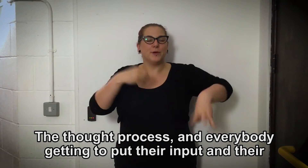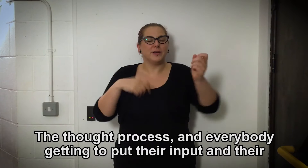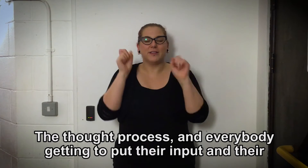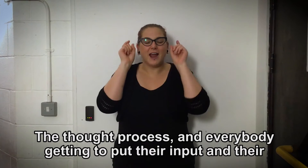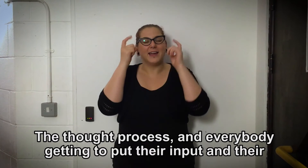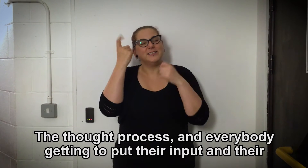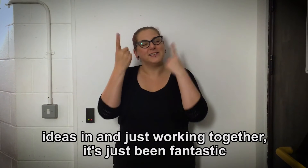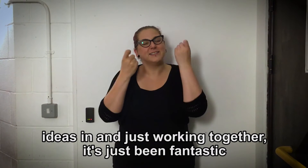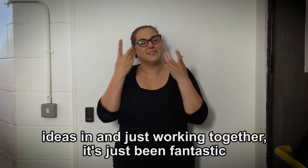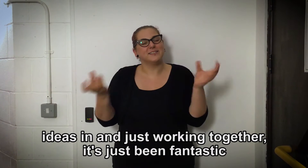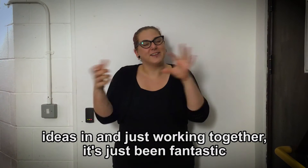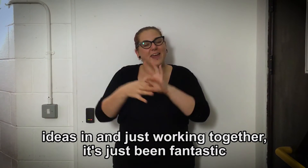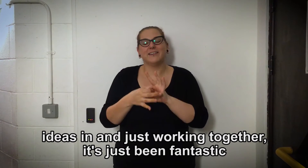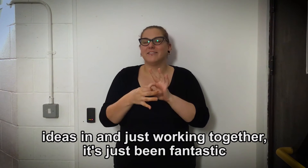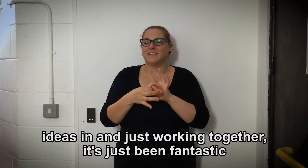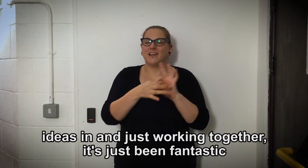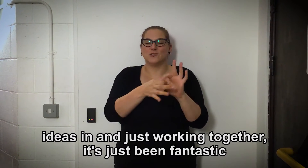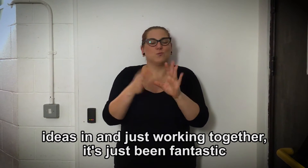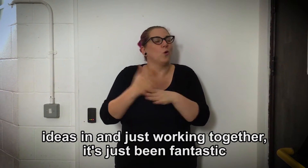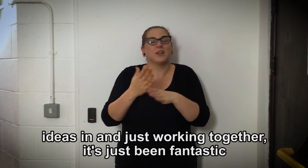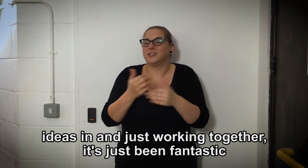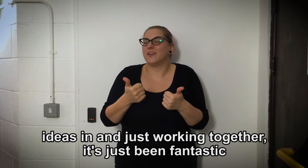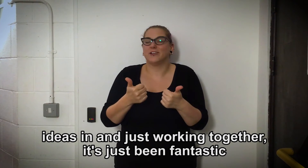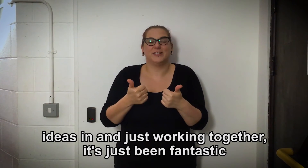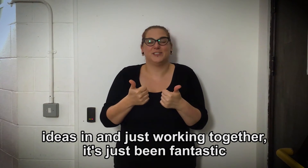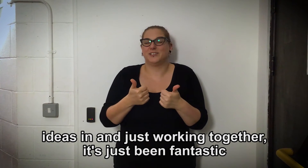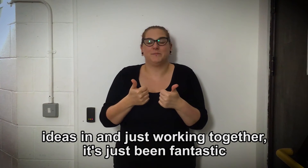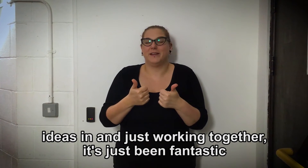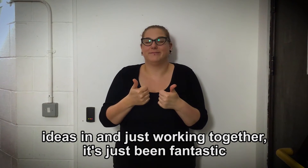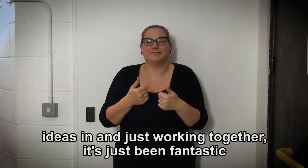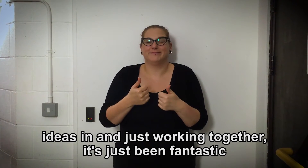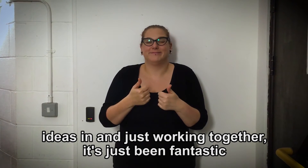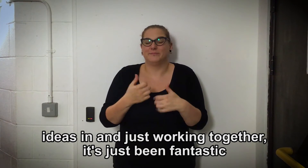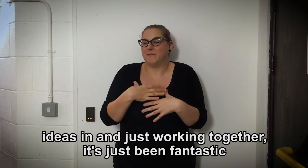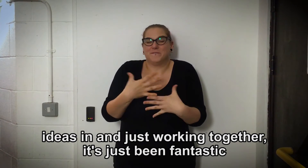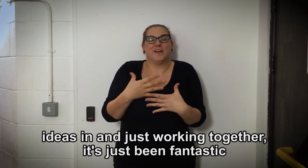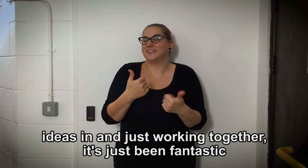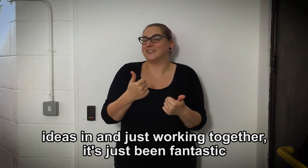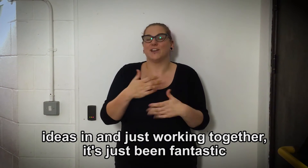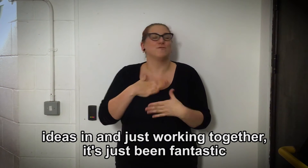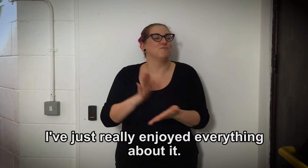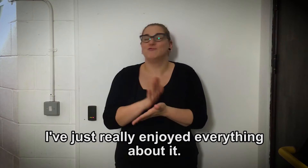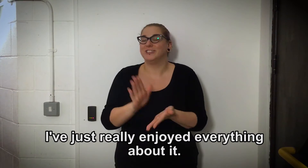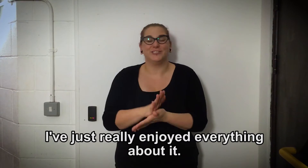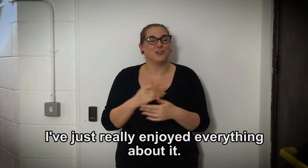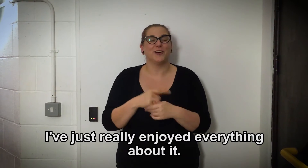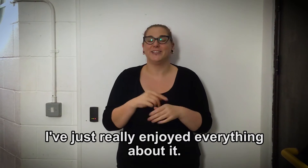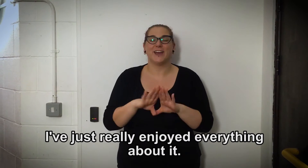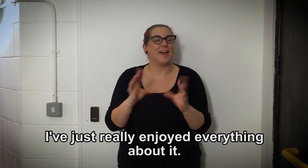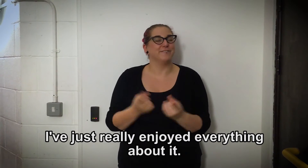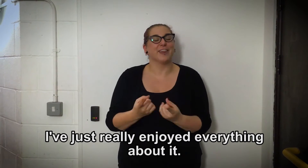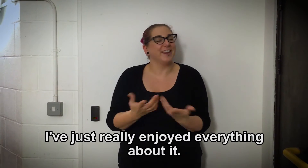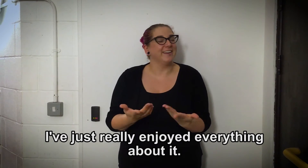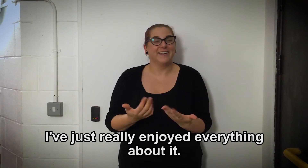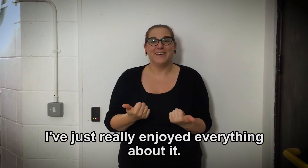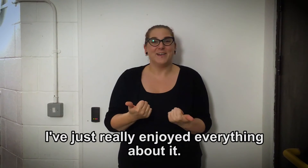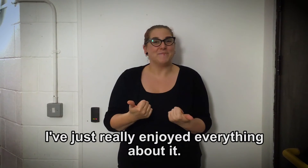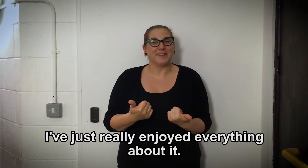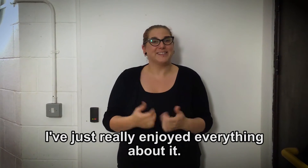input and their ideas in, and just working together, it's just been fantastic. just really enjoyed everything about